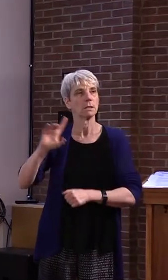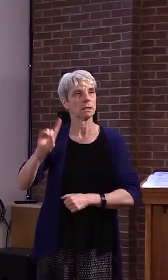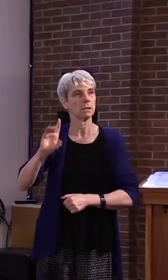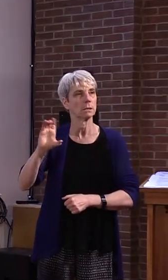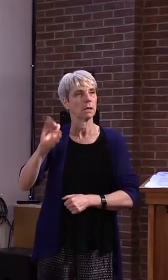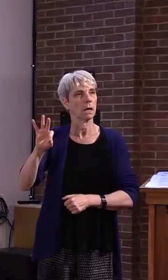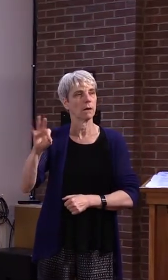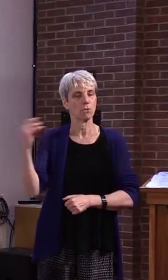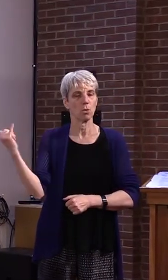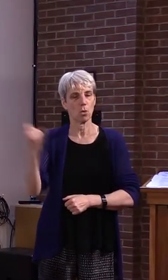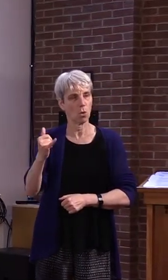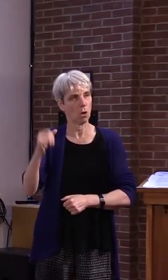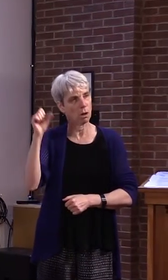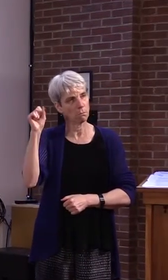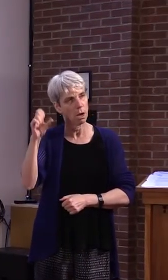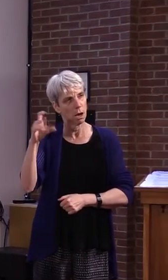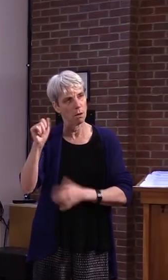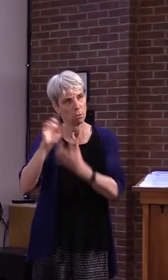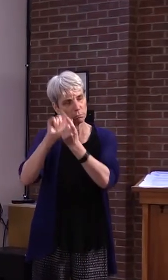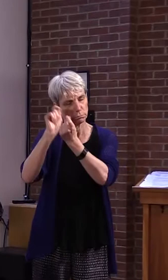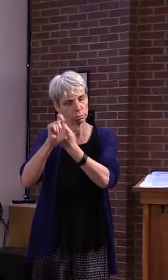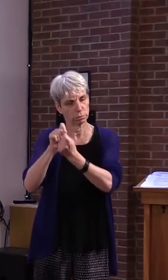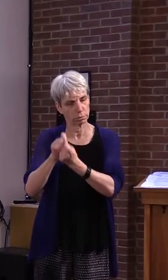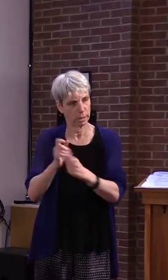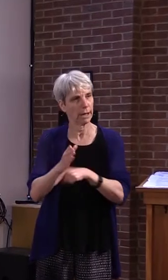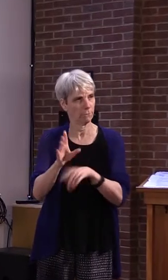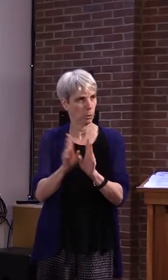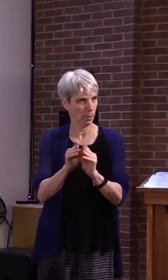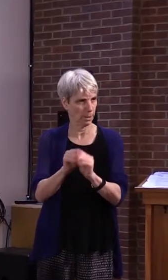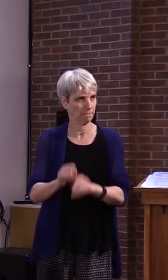you a sort of rundown of how this will work right after this.